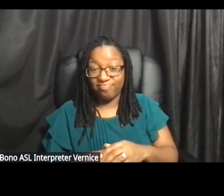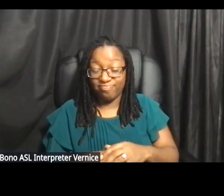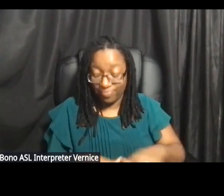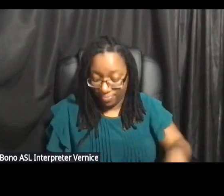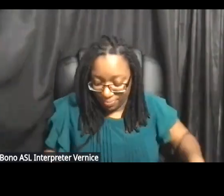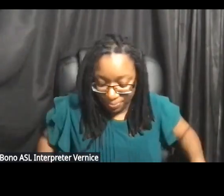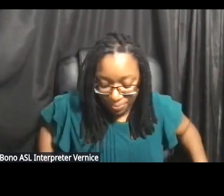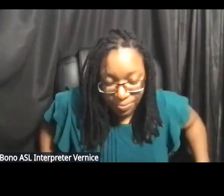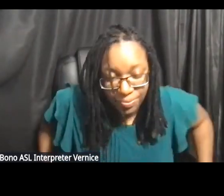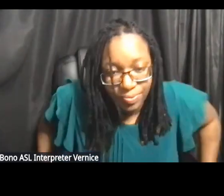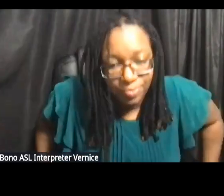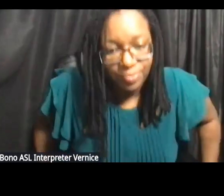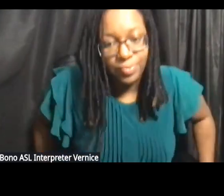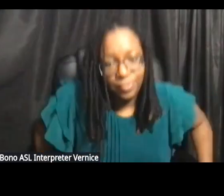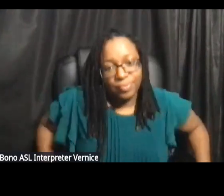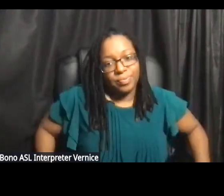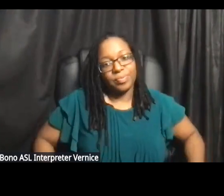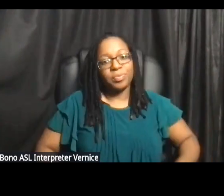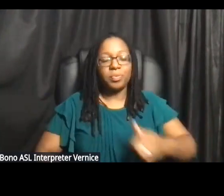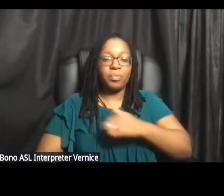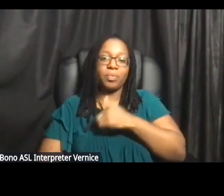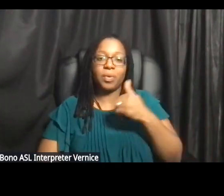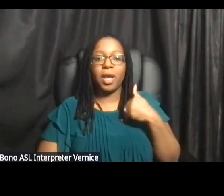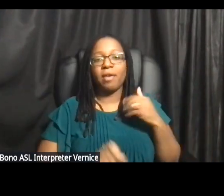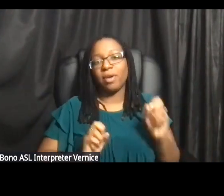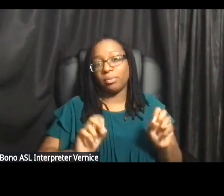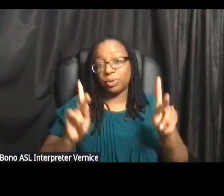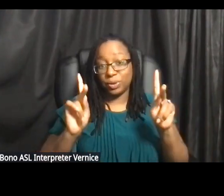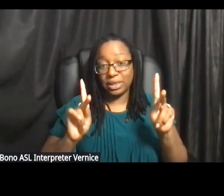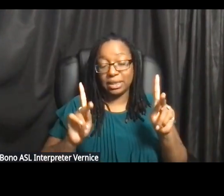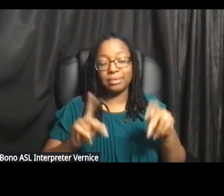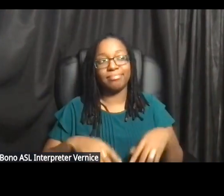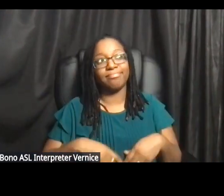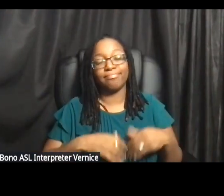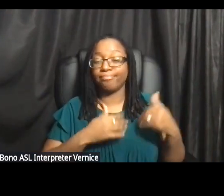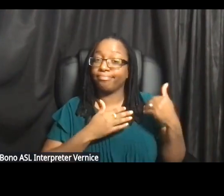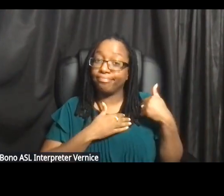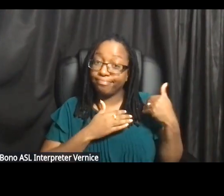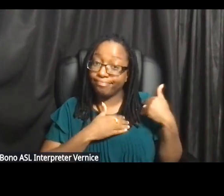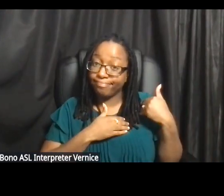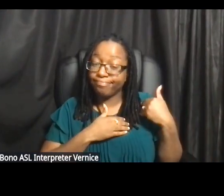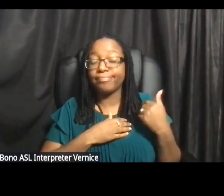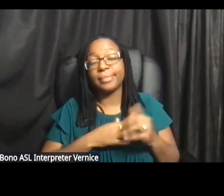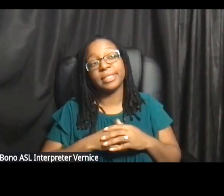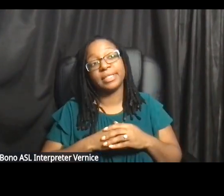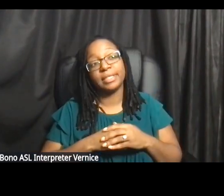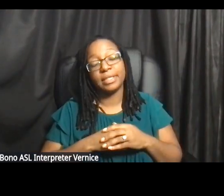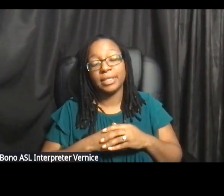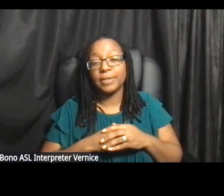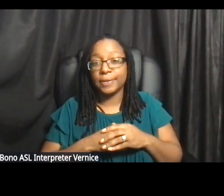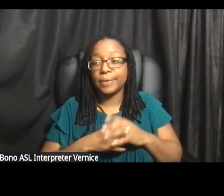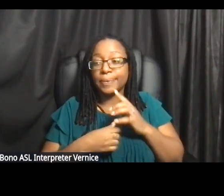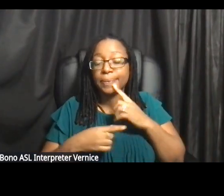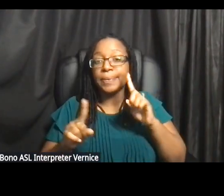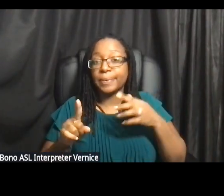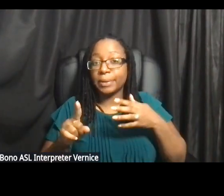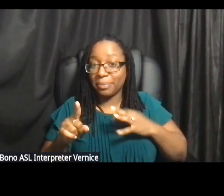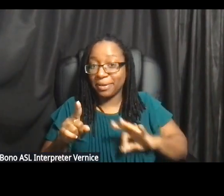opportunity and a responsibility to that, to make the most of that, to use that.